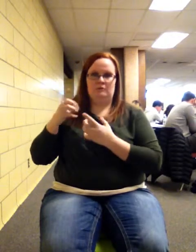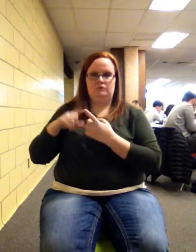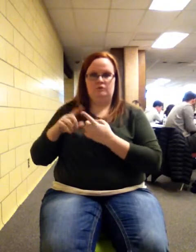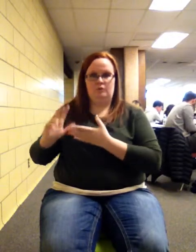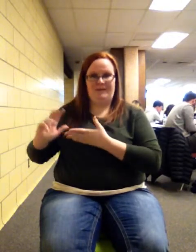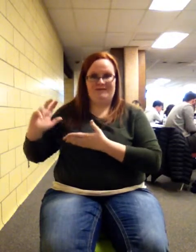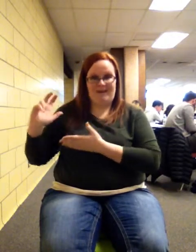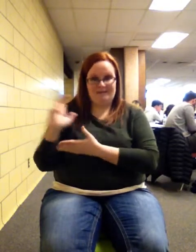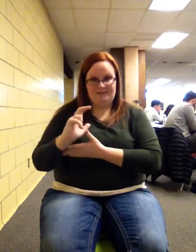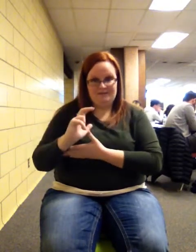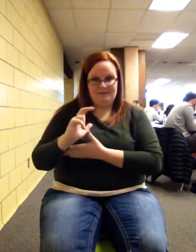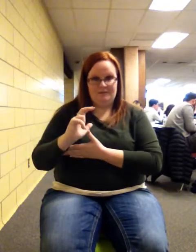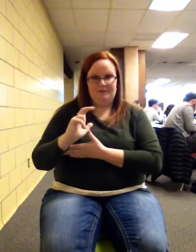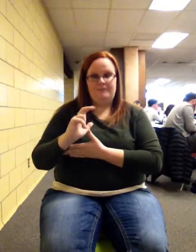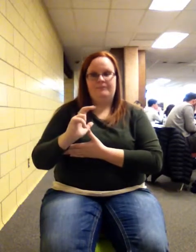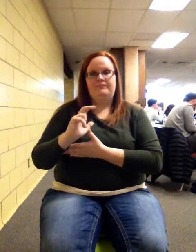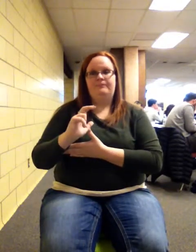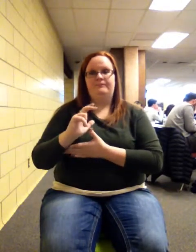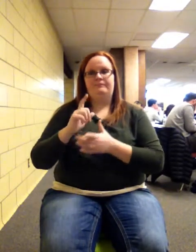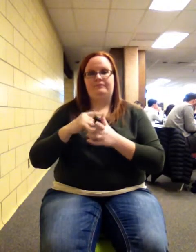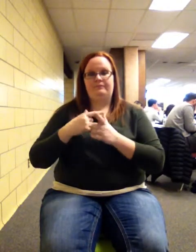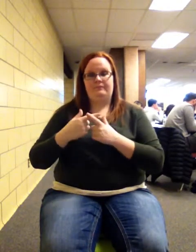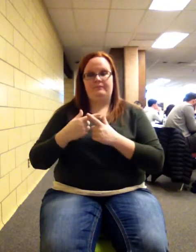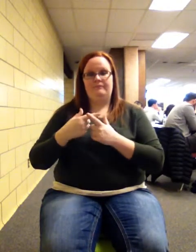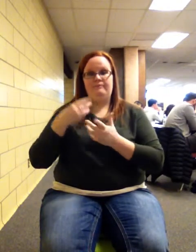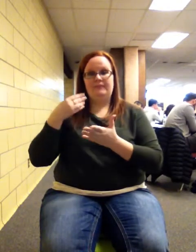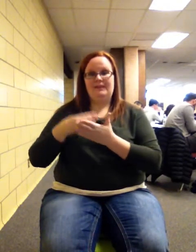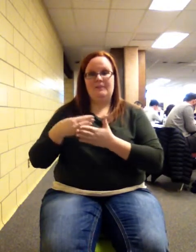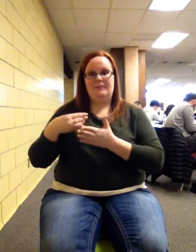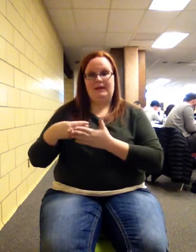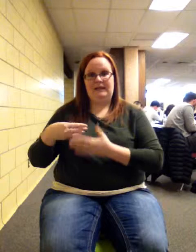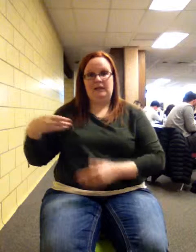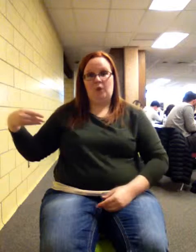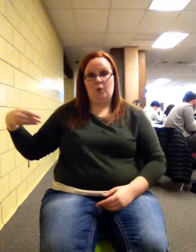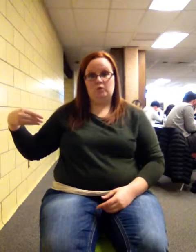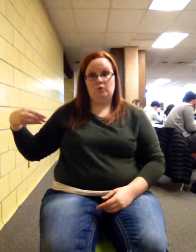then what happens is the money then flows through